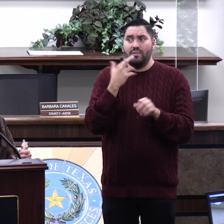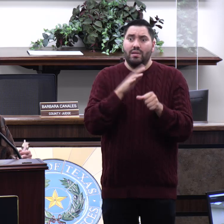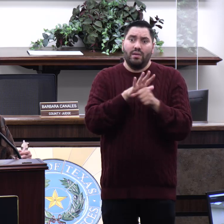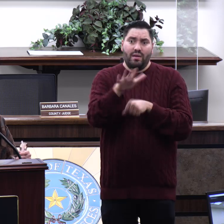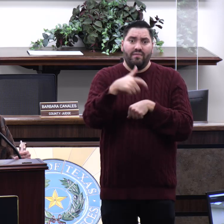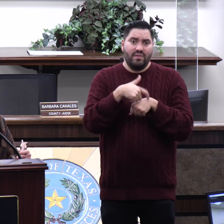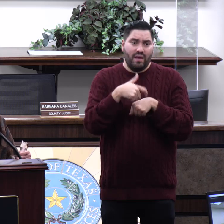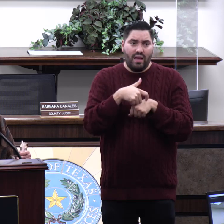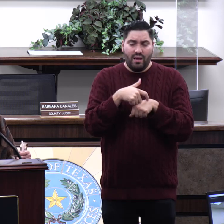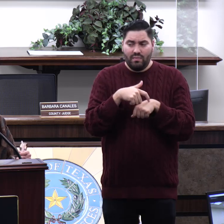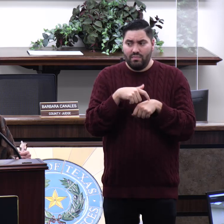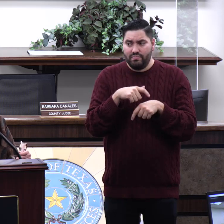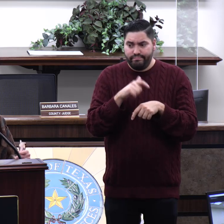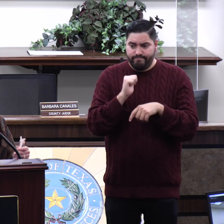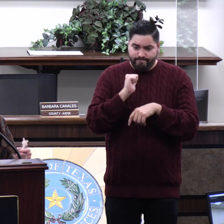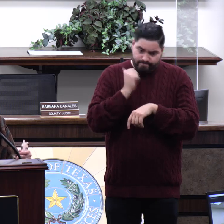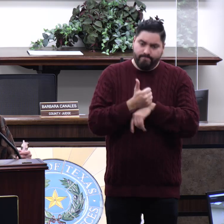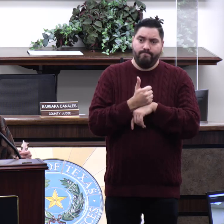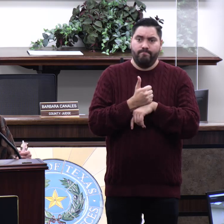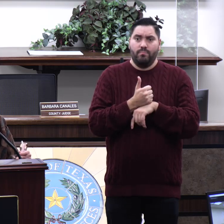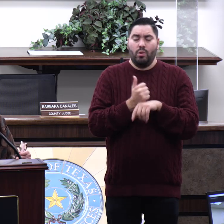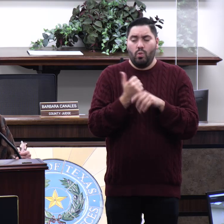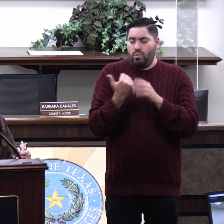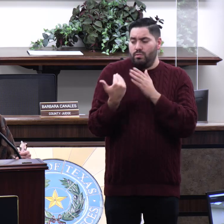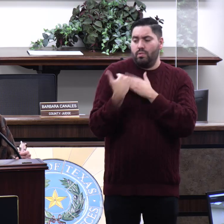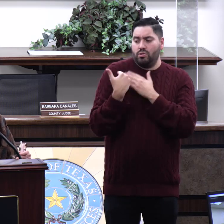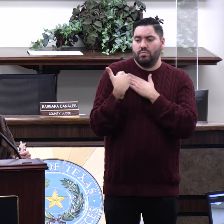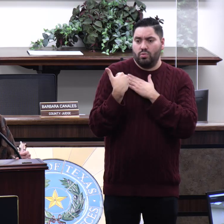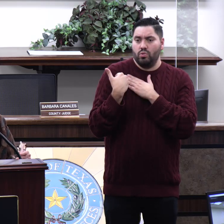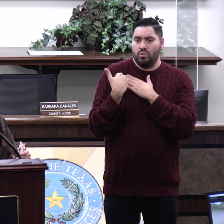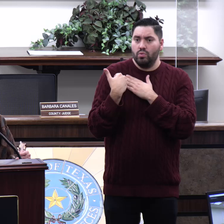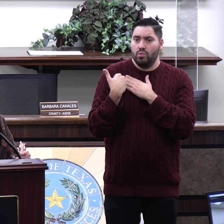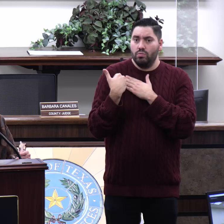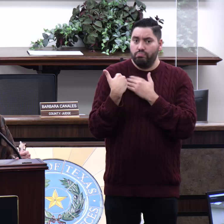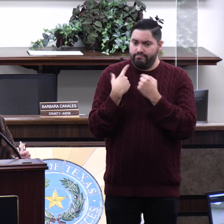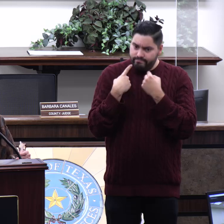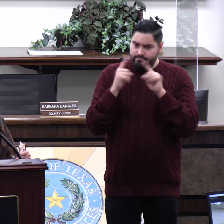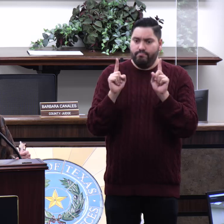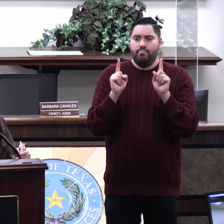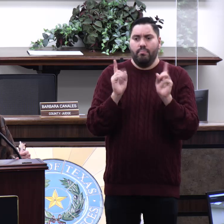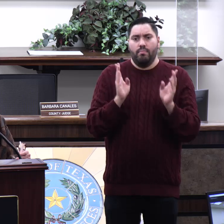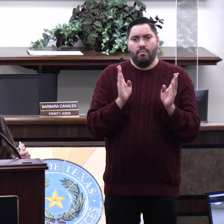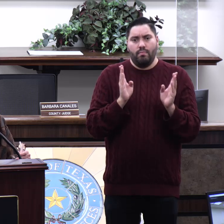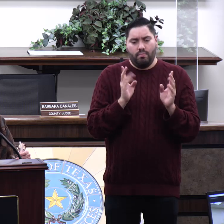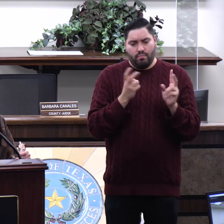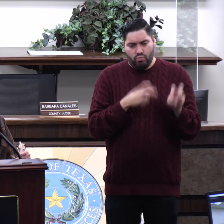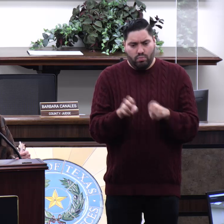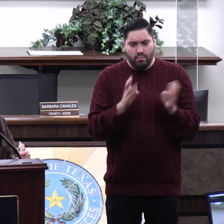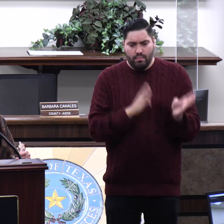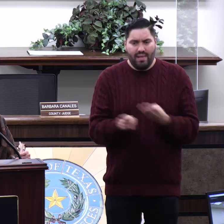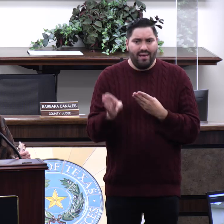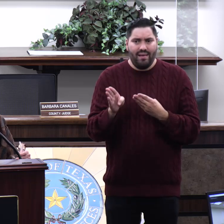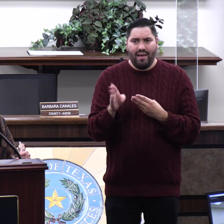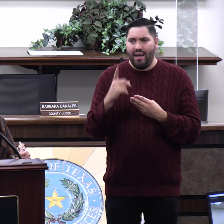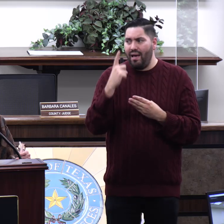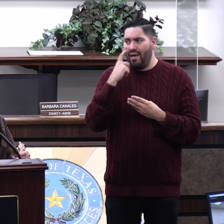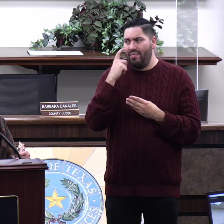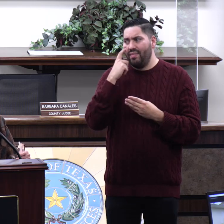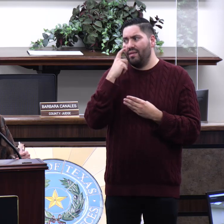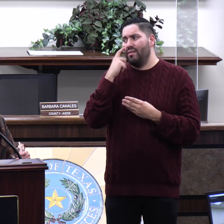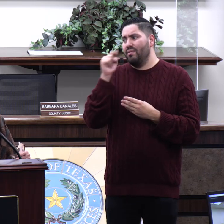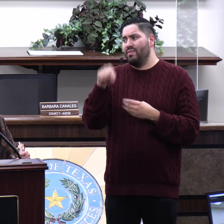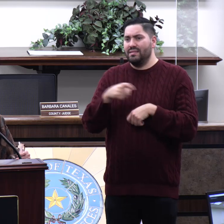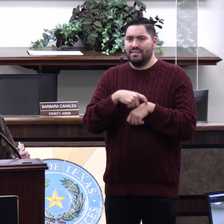to put together a responsible and feasible transition plan. I think that is quite impossible in the time frame that we